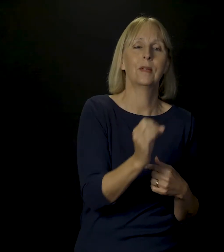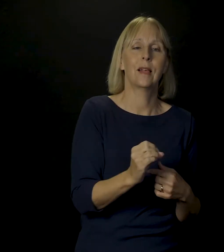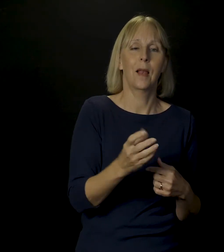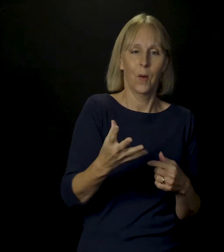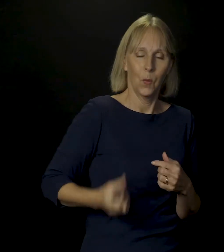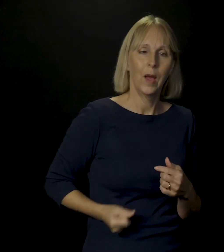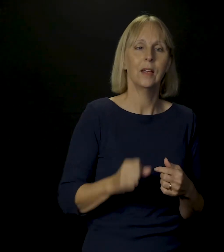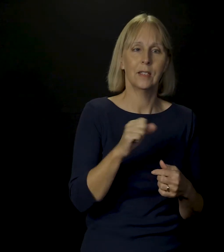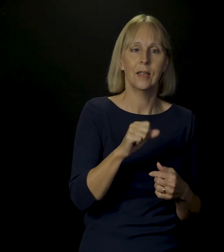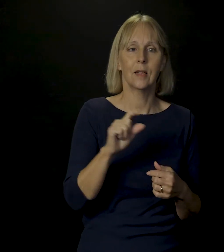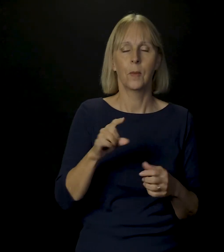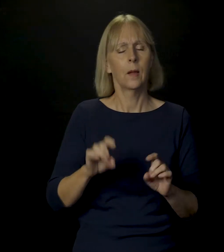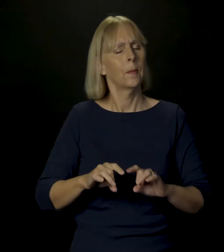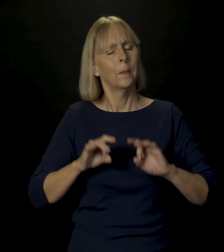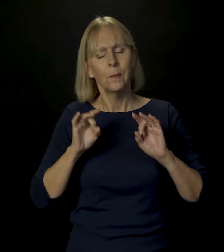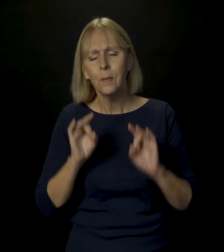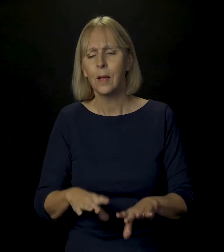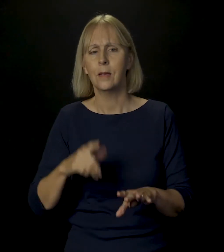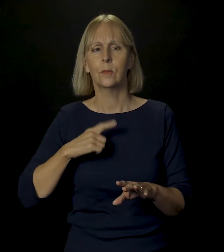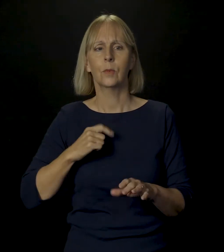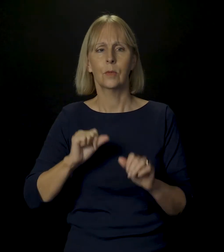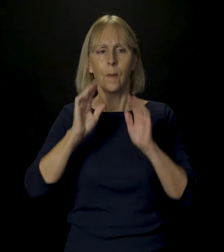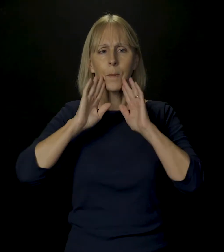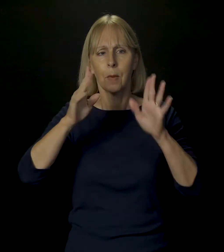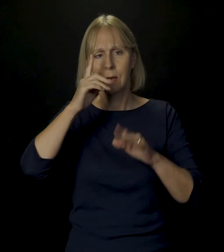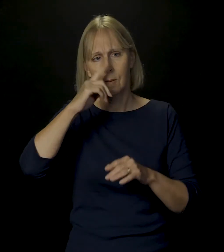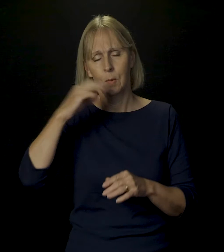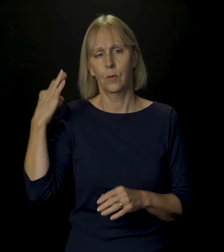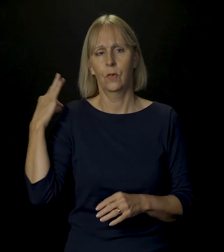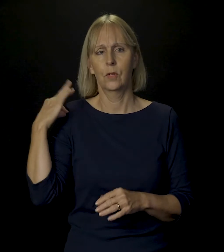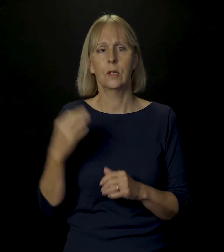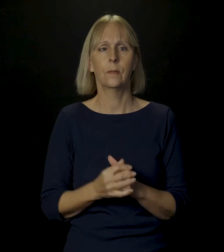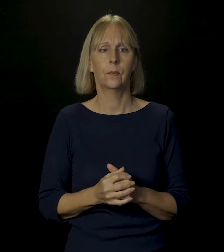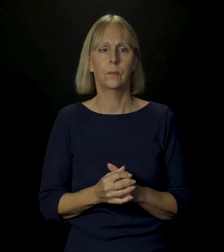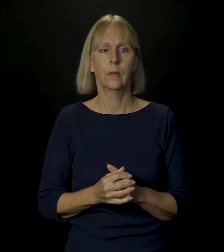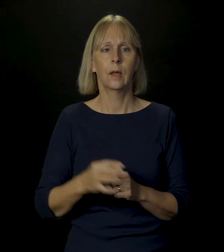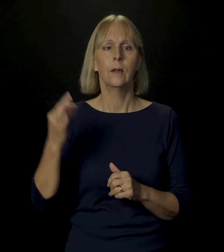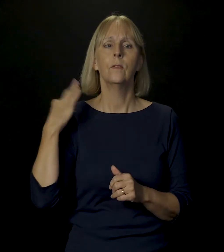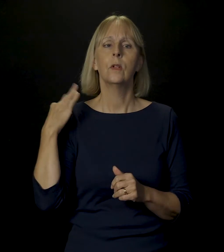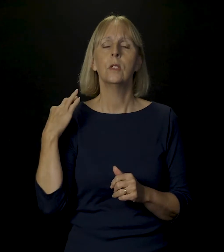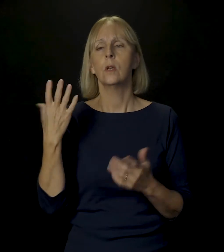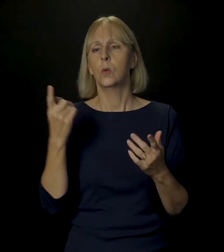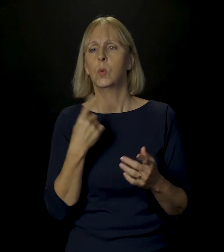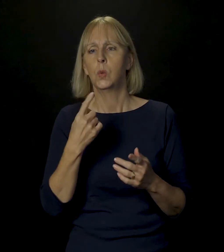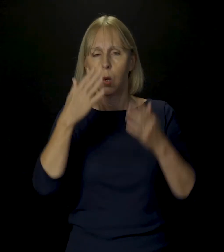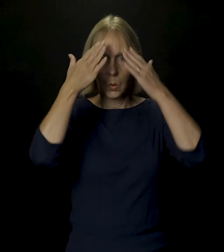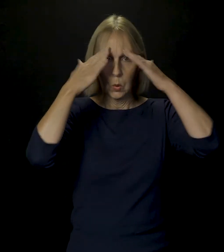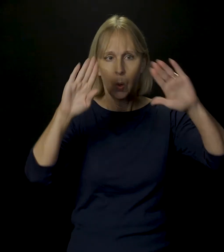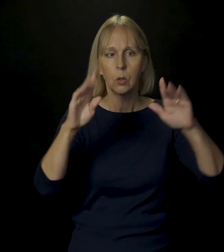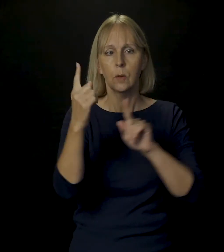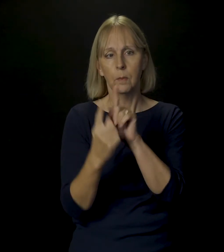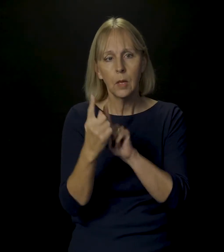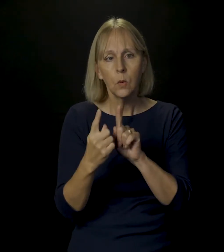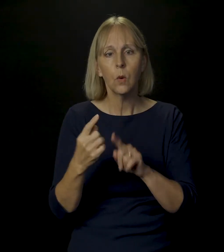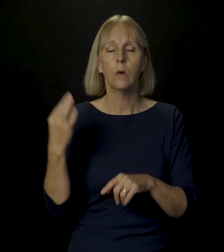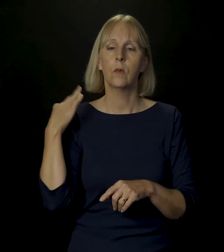to the Teeth to have Amazing volunteers Are part of What we do Our volunteers Are coach mentors They help At